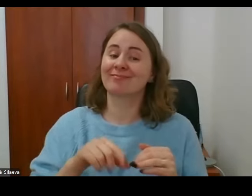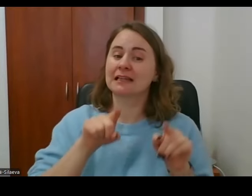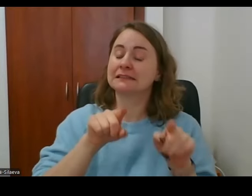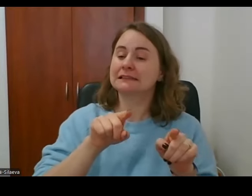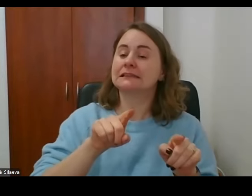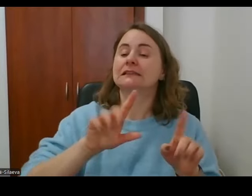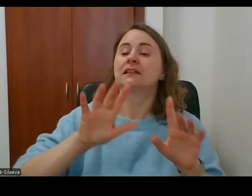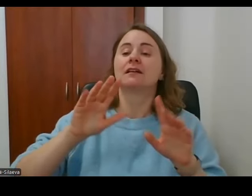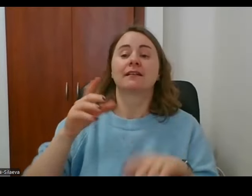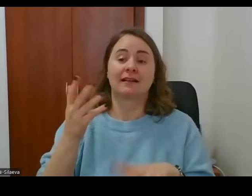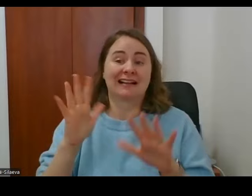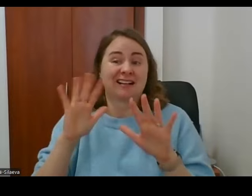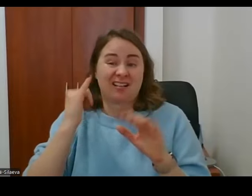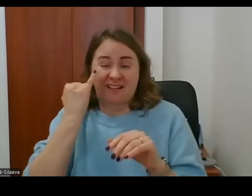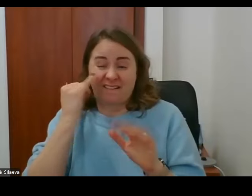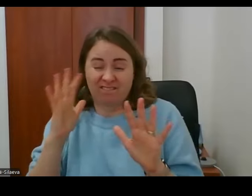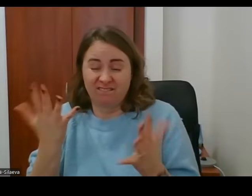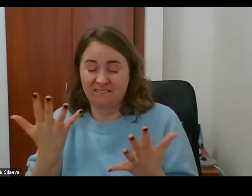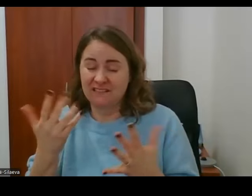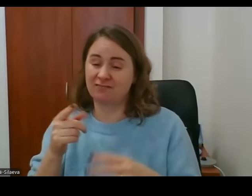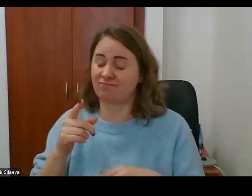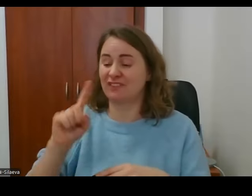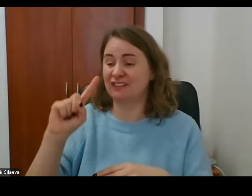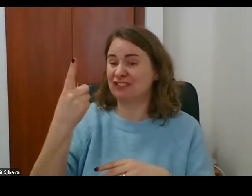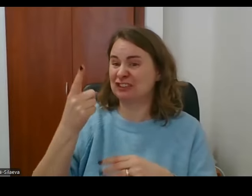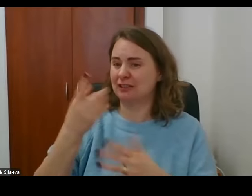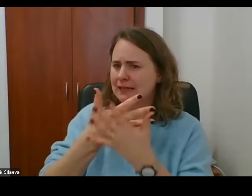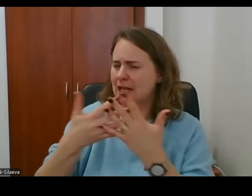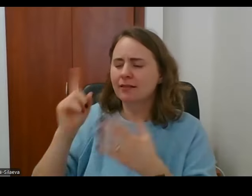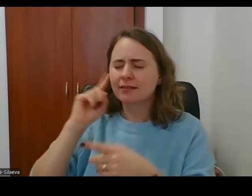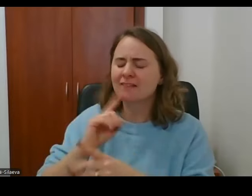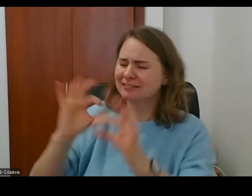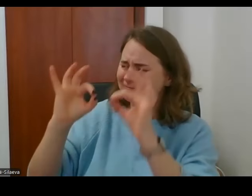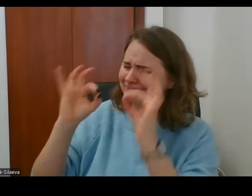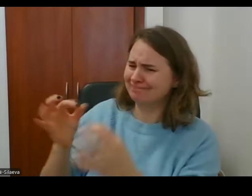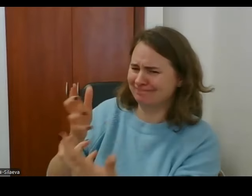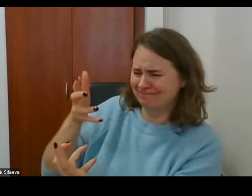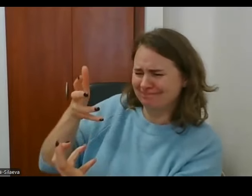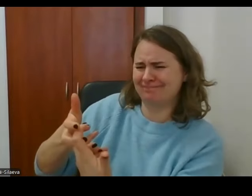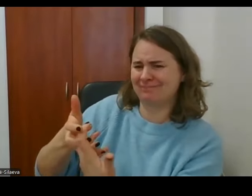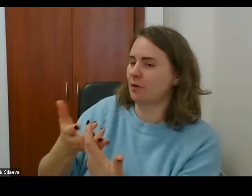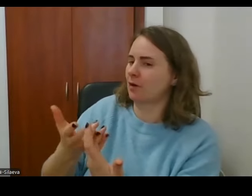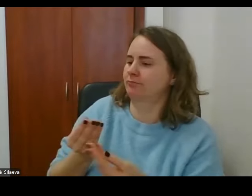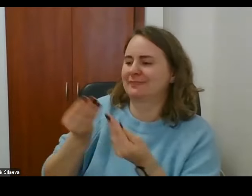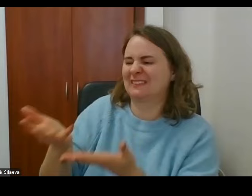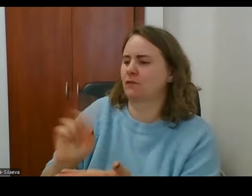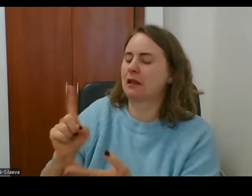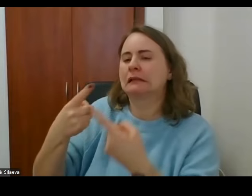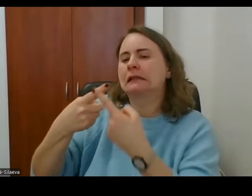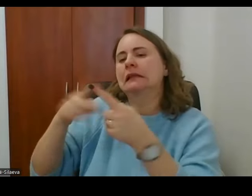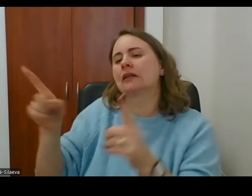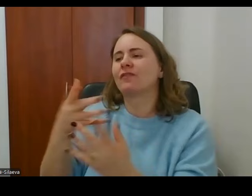basics, the basic columns for the development of other languages. But so